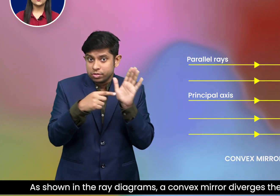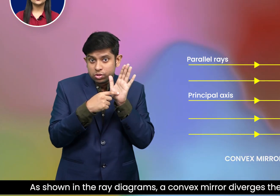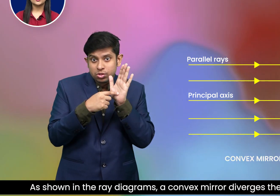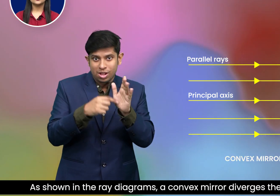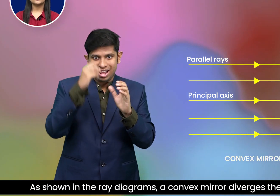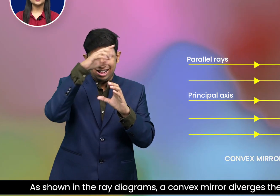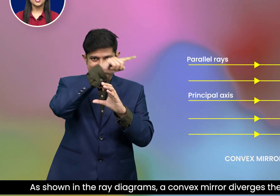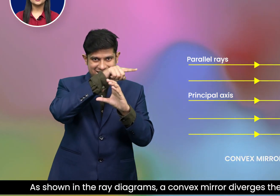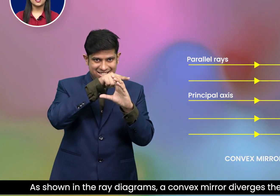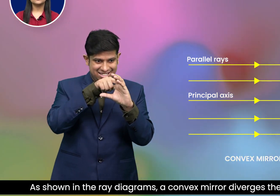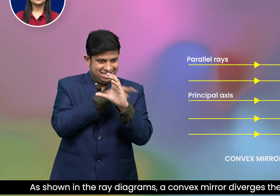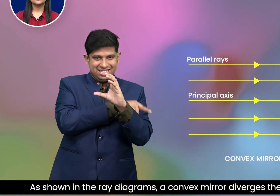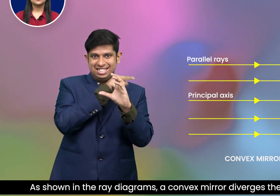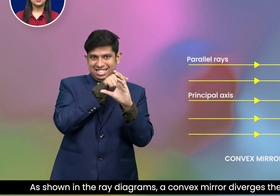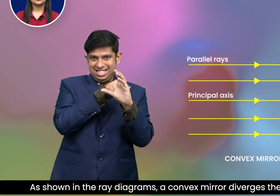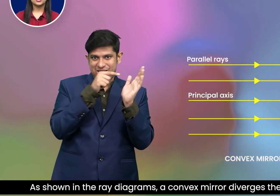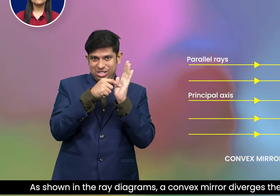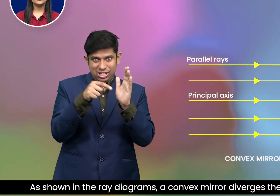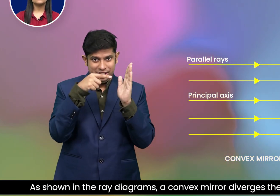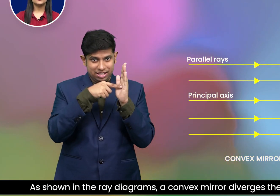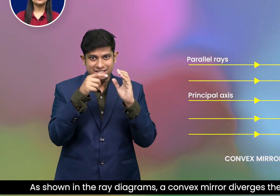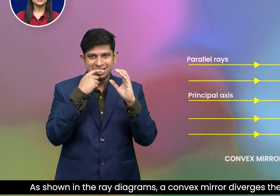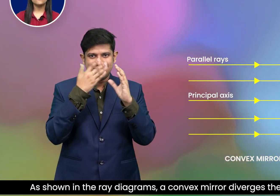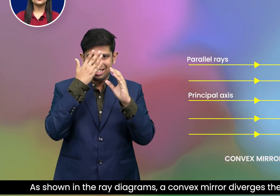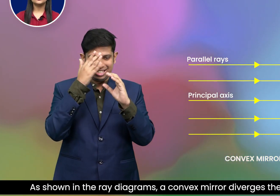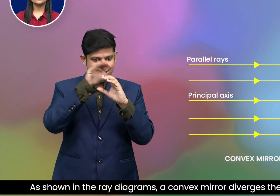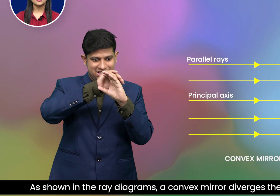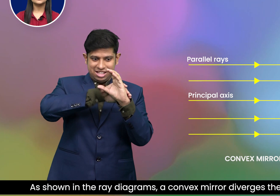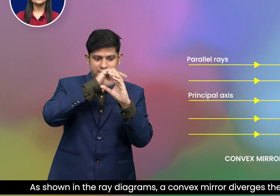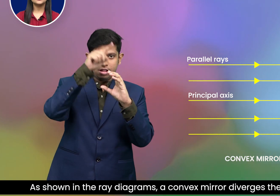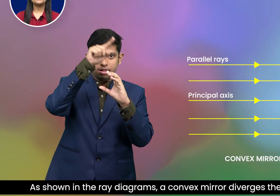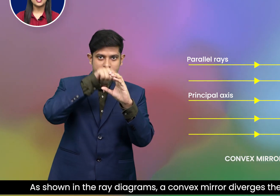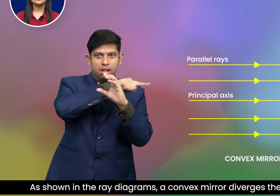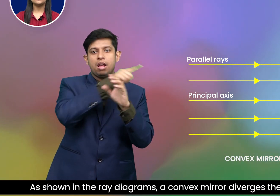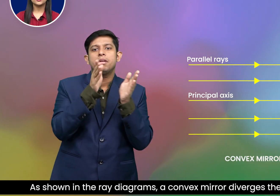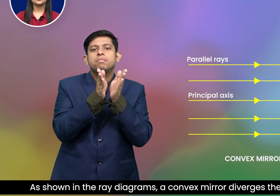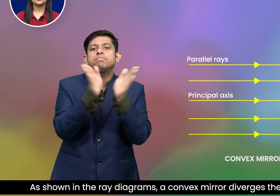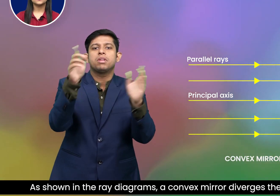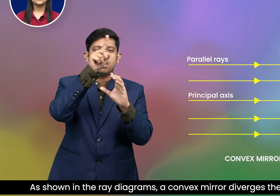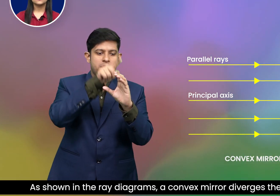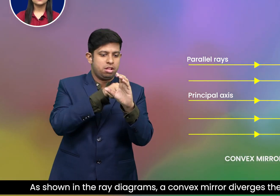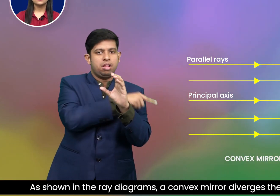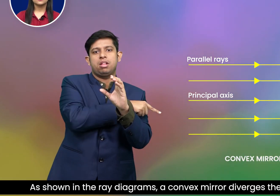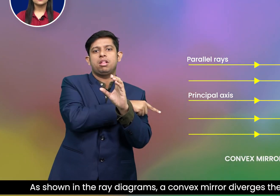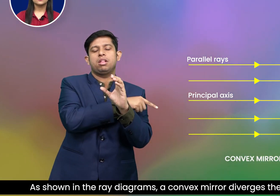As shown in the ray diagrams, a convex mirror diverges the incident parallel rays.